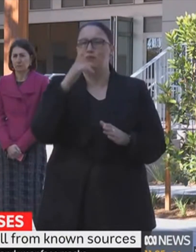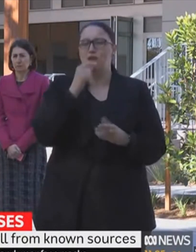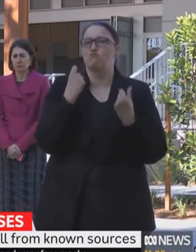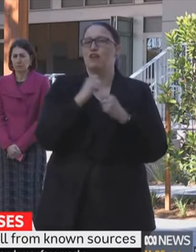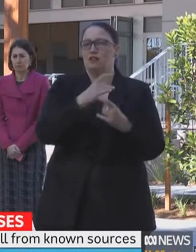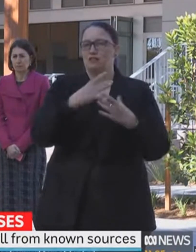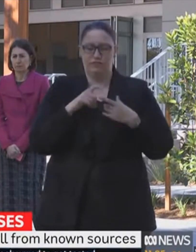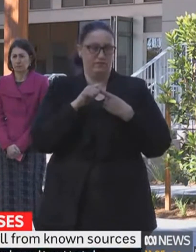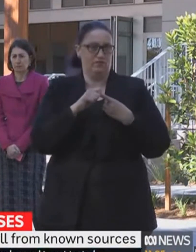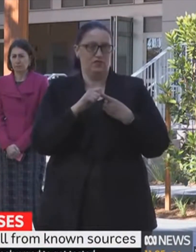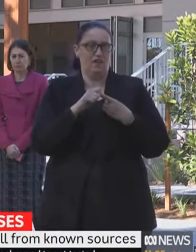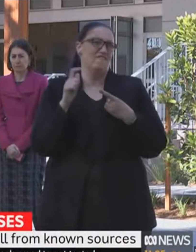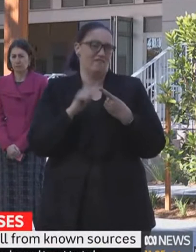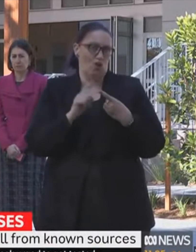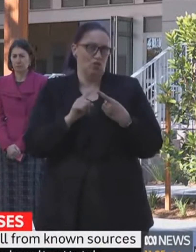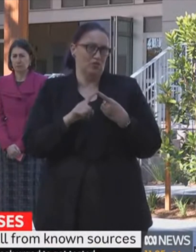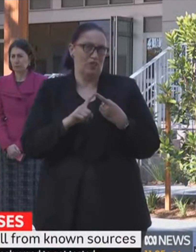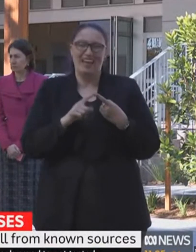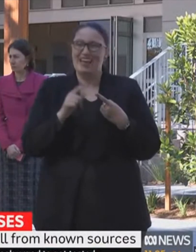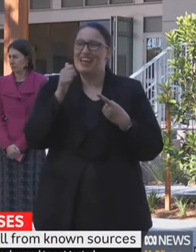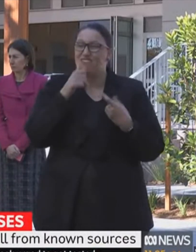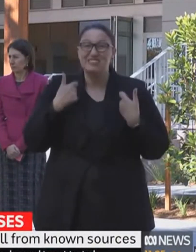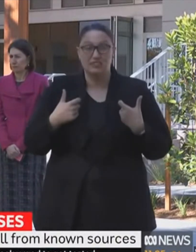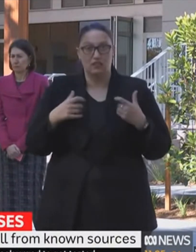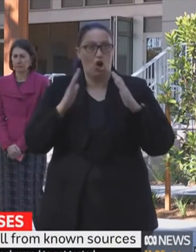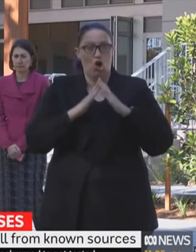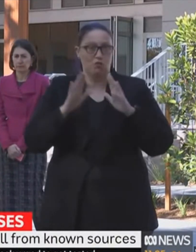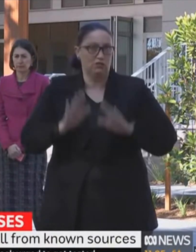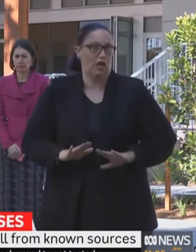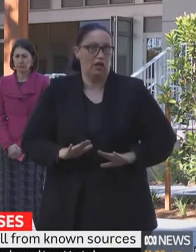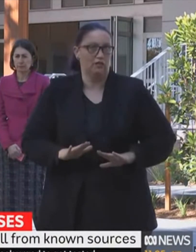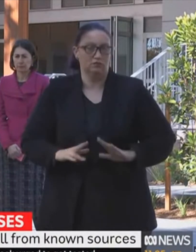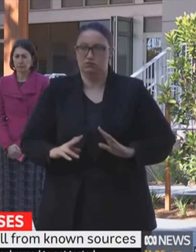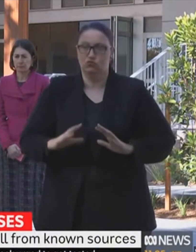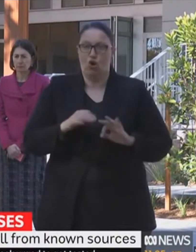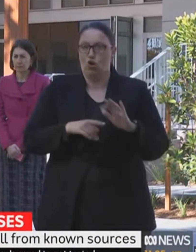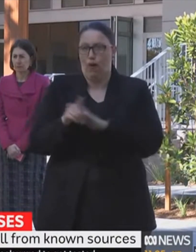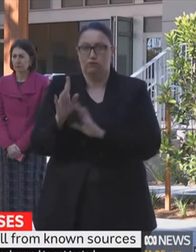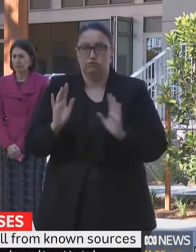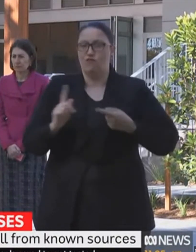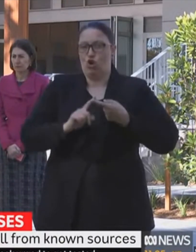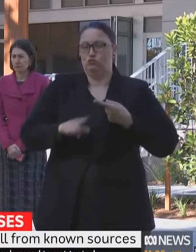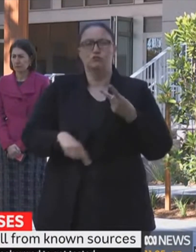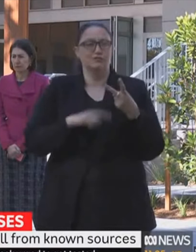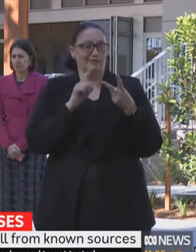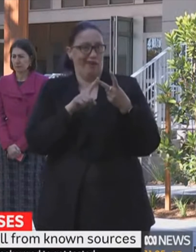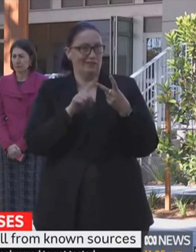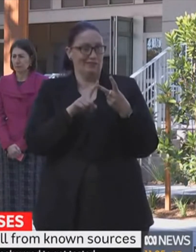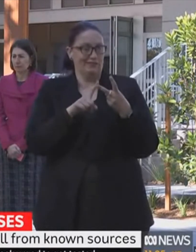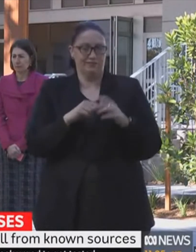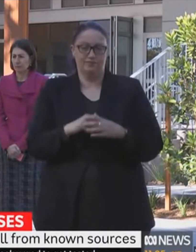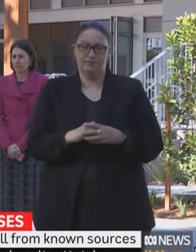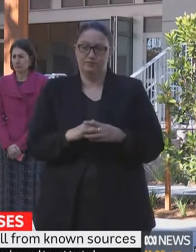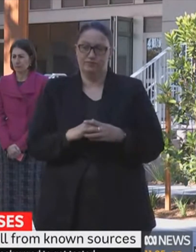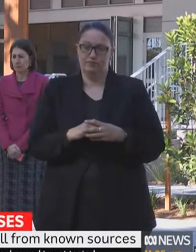need social distance. First of all, don't go out and about when you're sick. Stay at home, get isolated and get tested. The second is